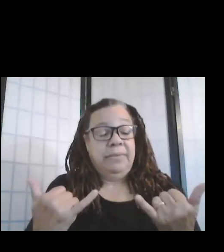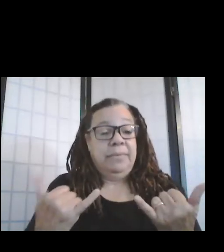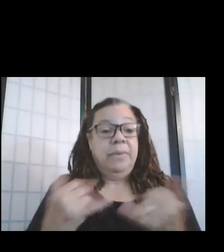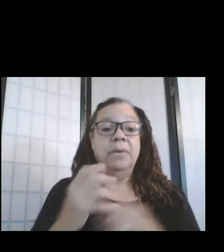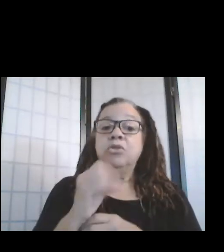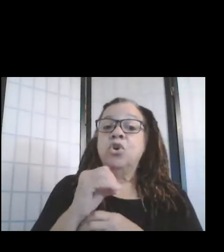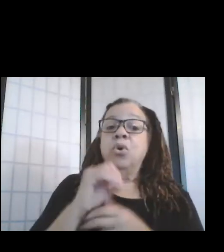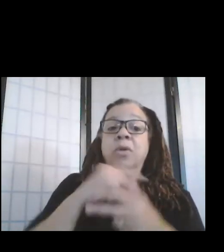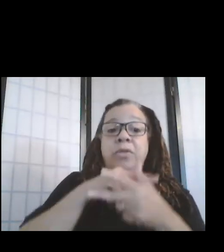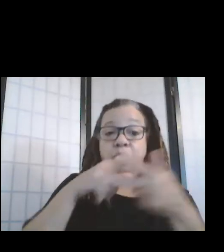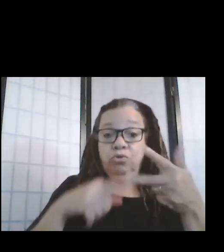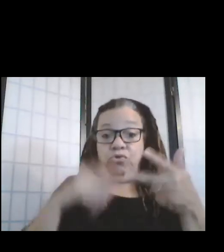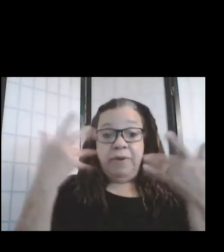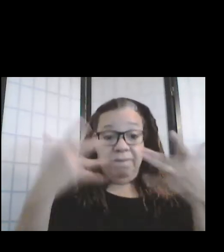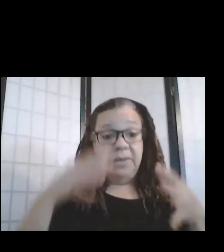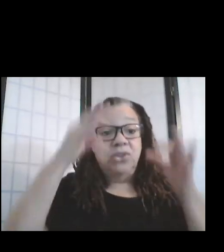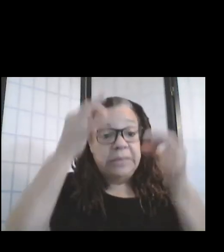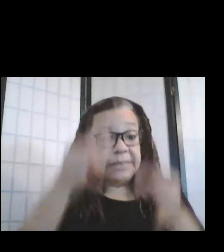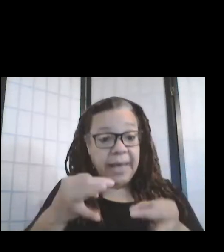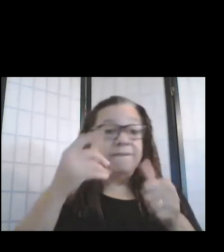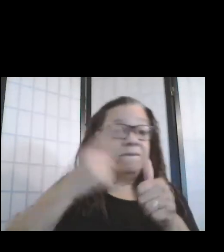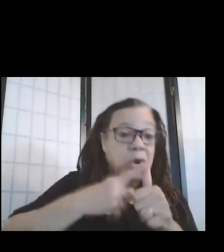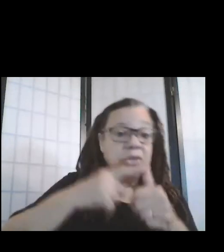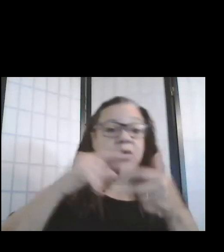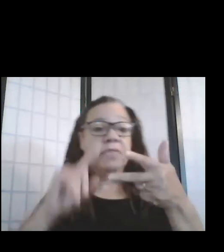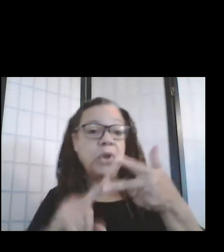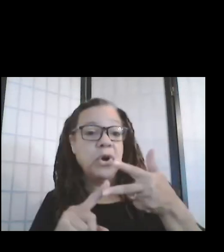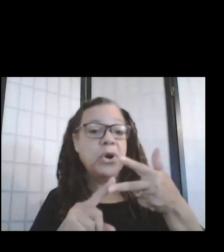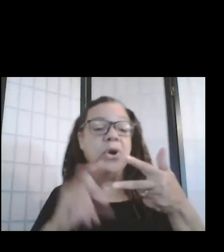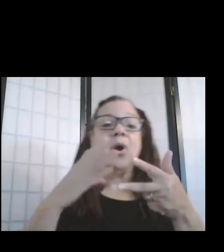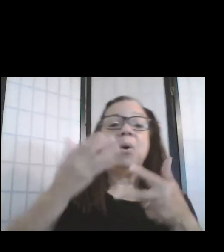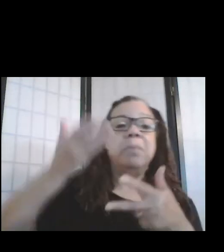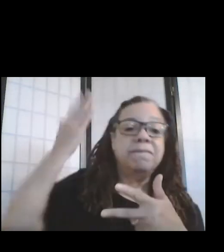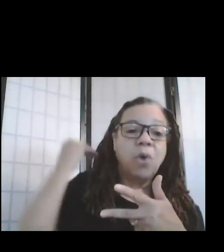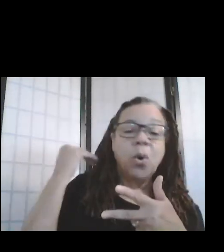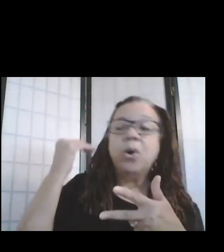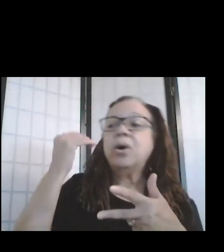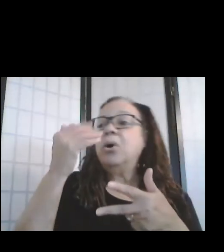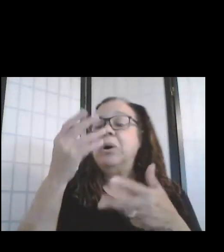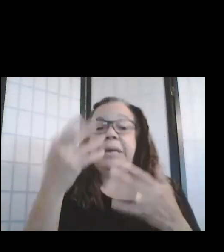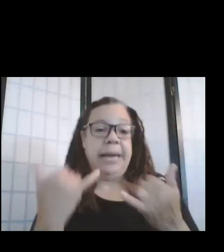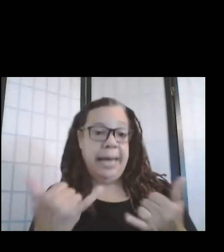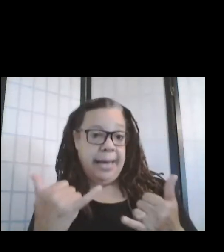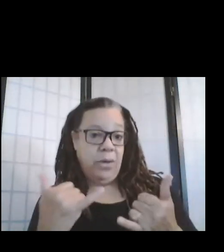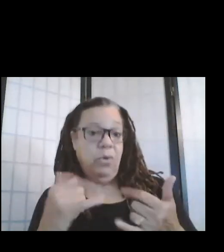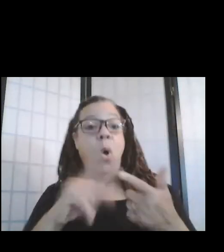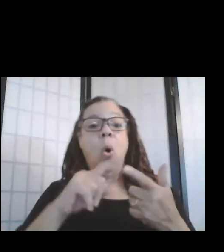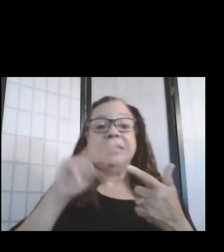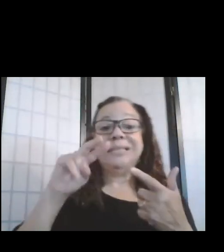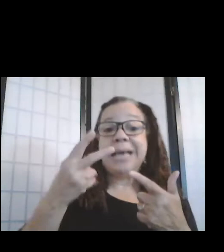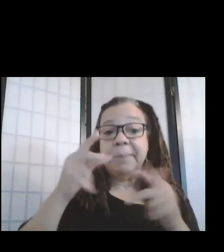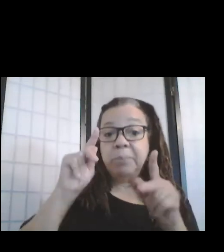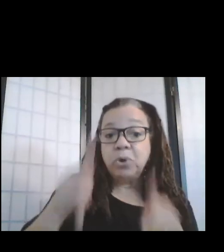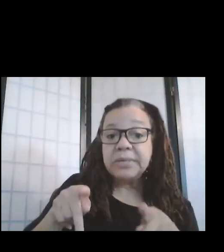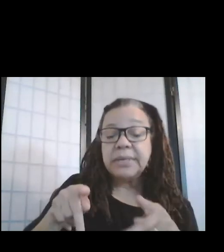you've decided those, is it going to be a first or a third, or rarely, but occasionally an option of second? Is it going to